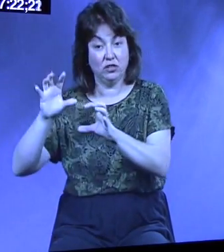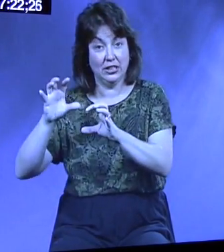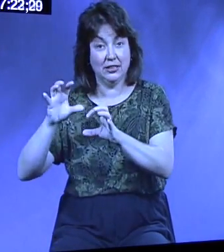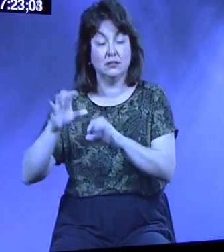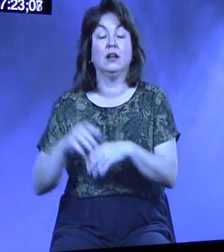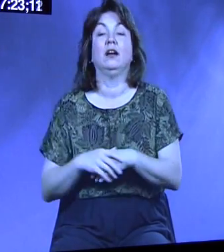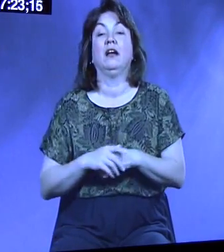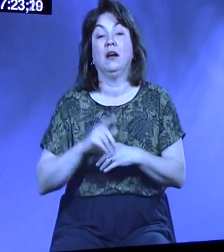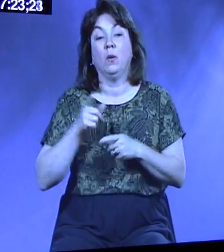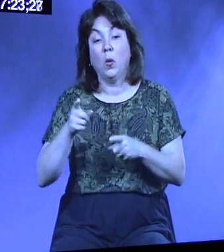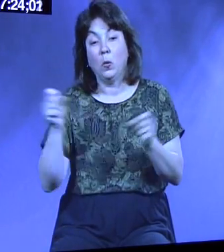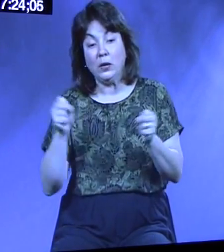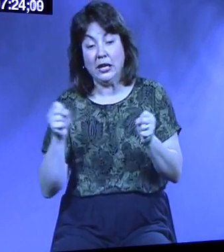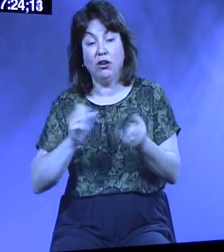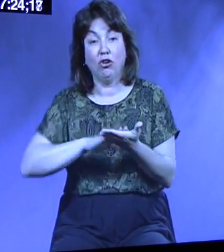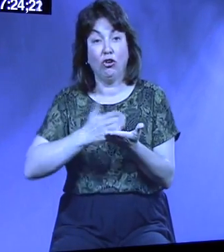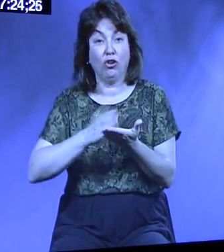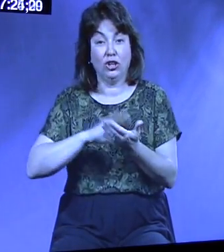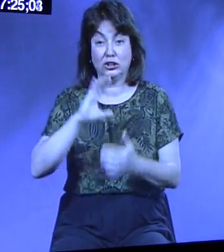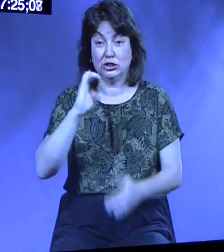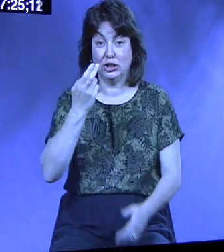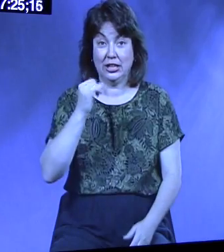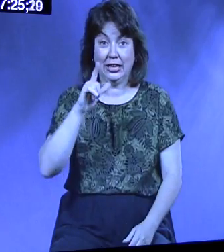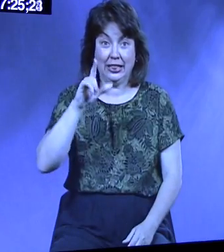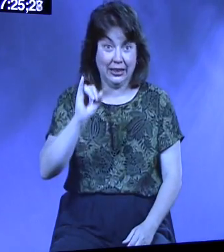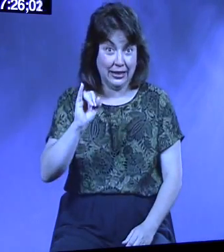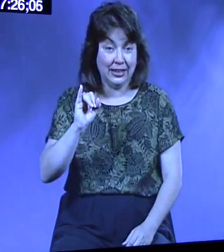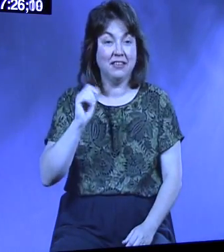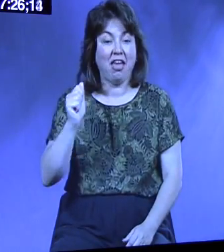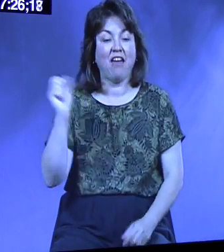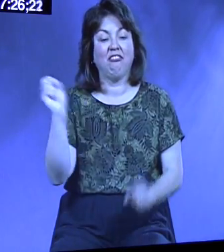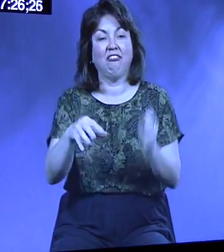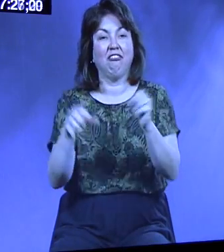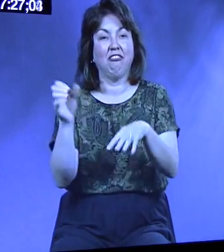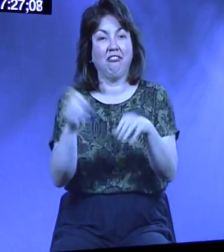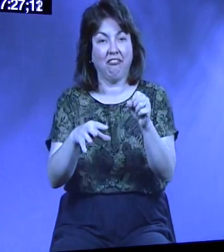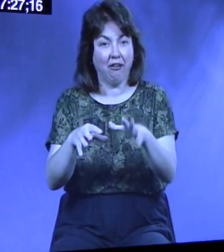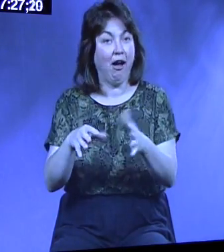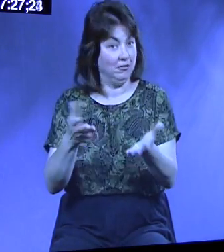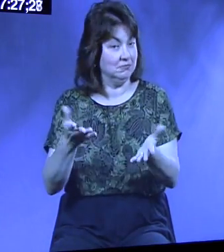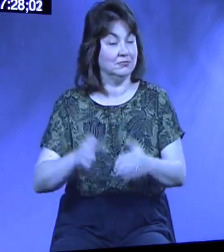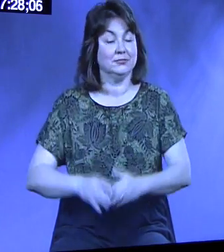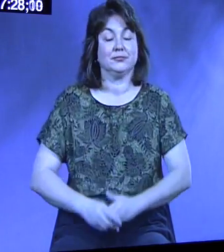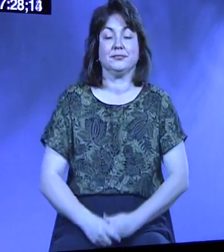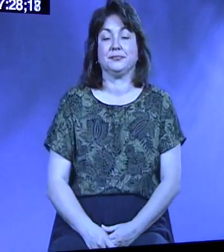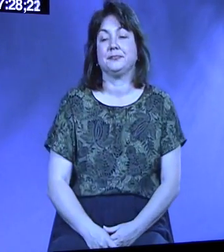in the fridge. And that way, when it was colder in the winter, I could use them to make my chili.